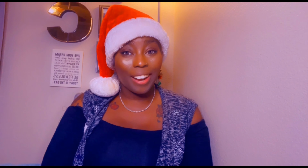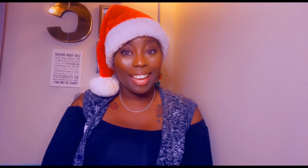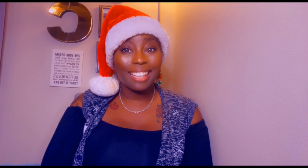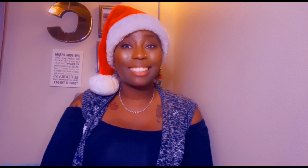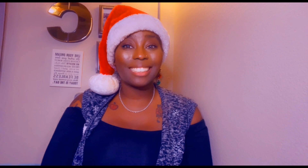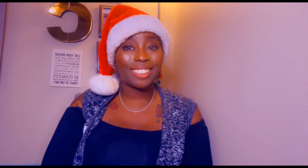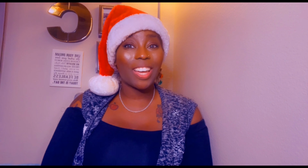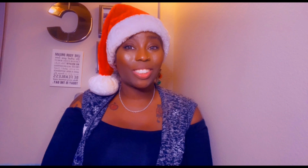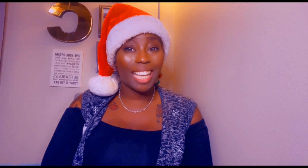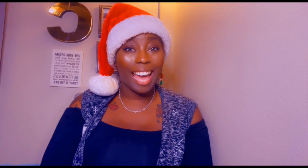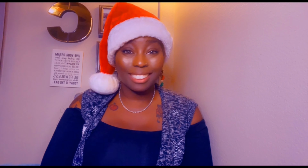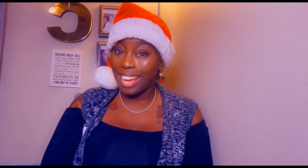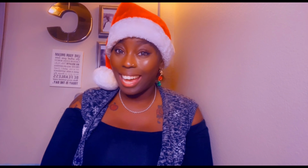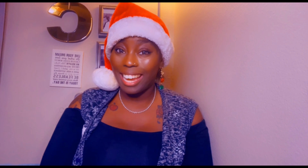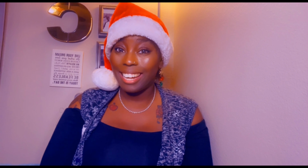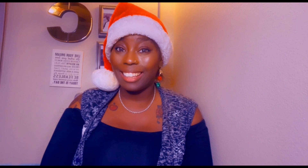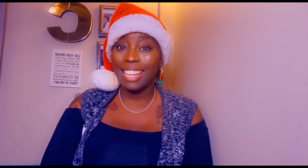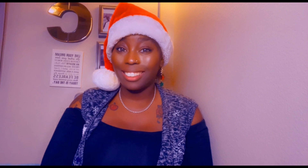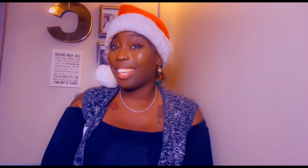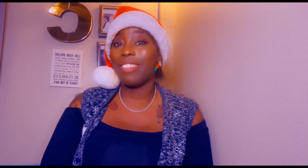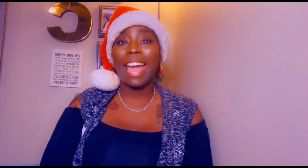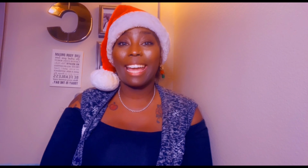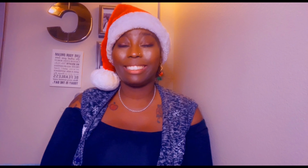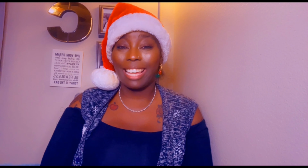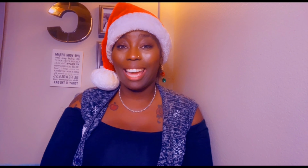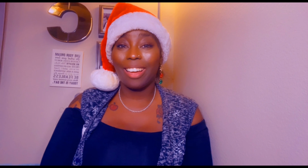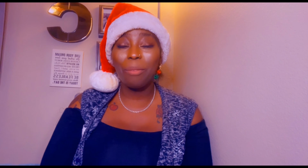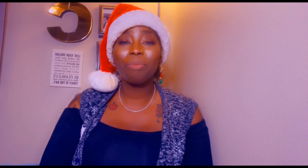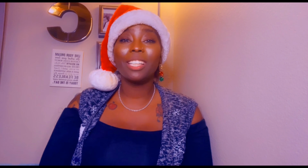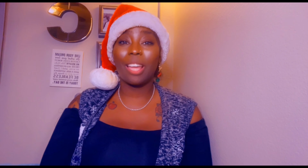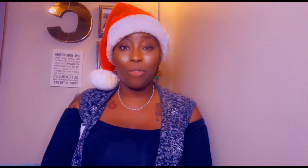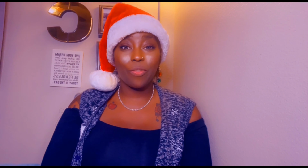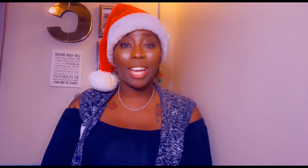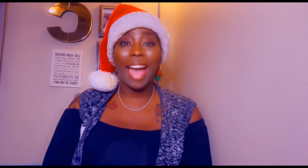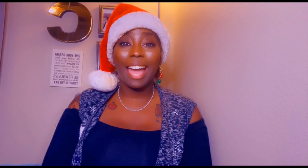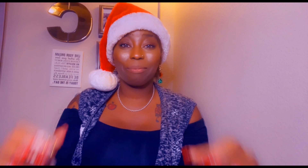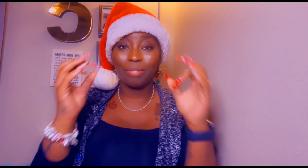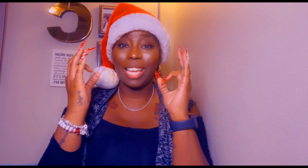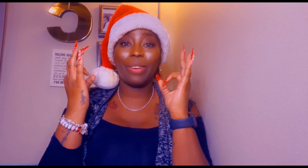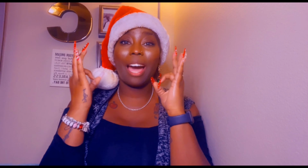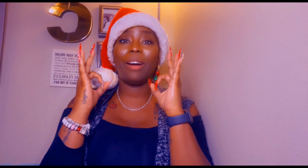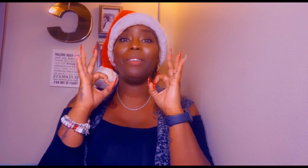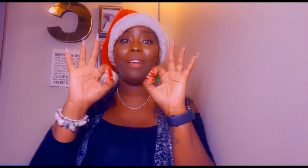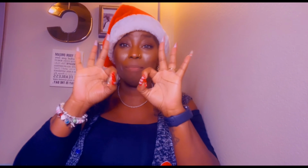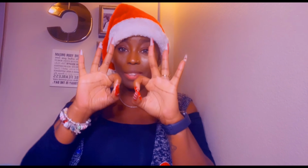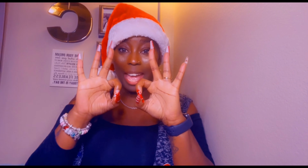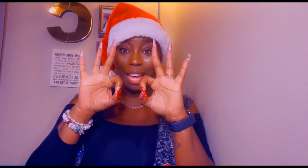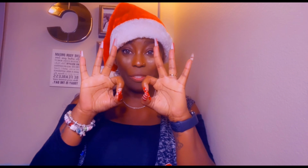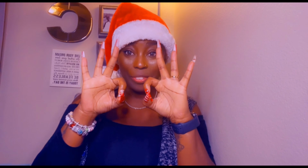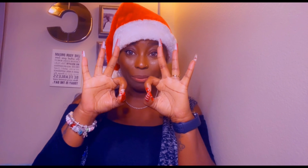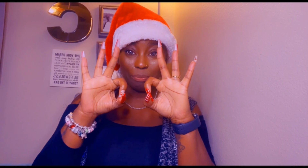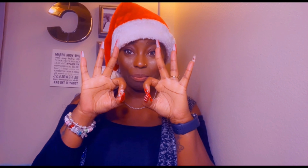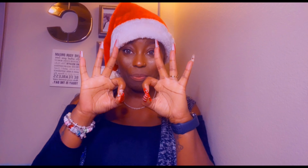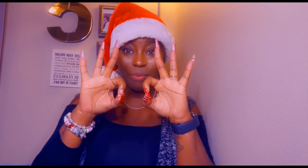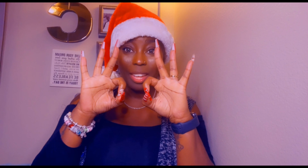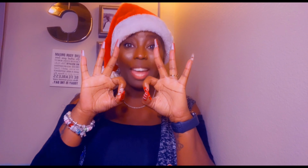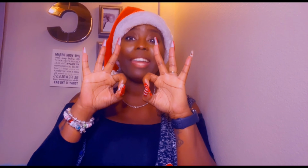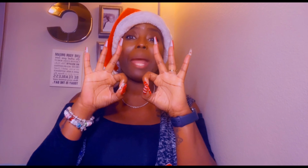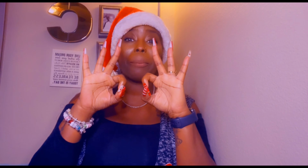friends. I just taught you guys that in the Thanksgiving ASL. So if you forgot, here we go. F. Now bring